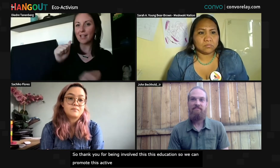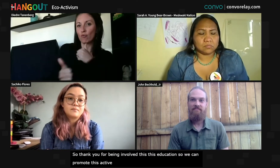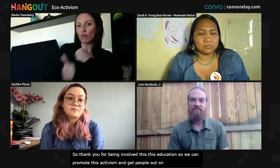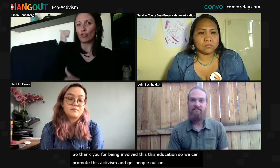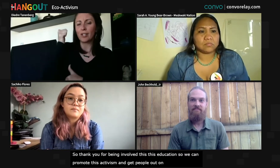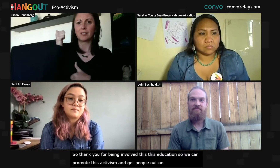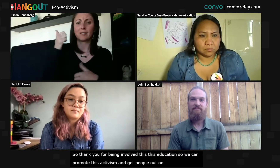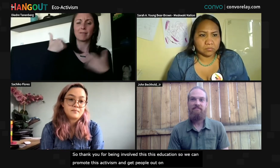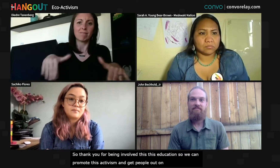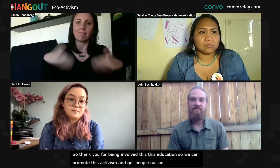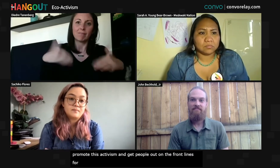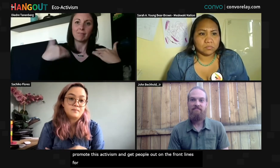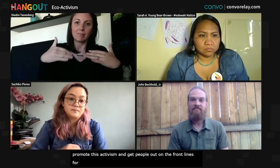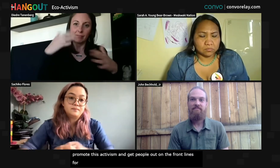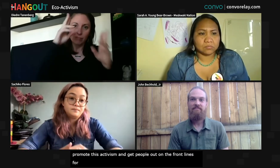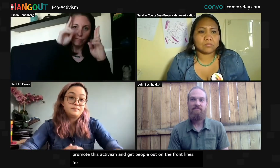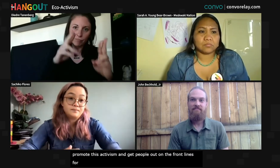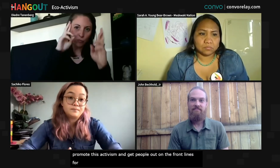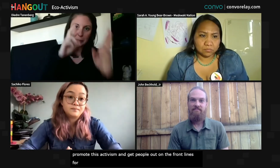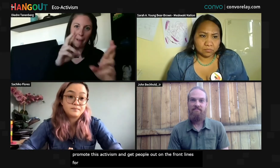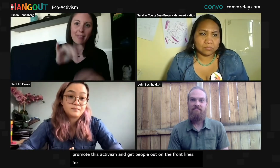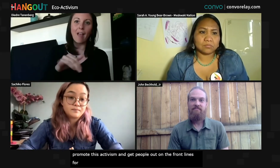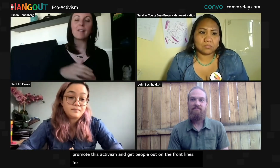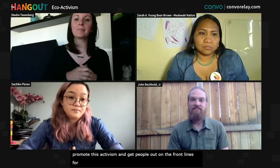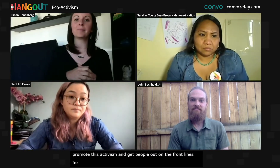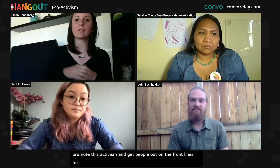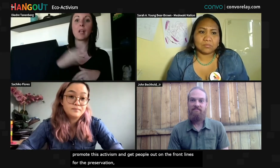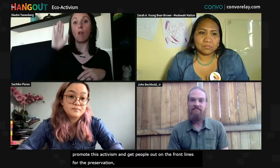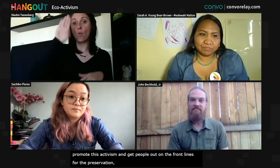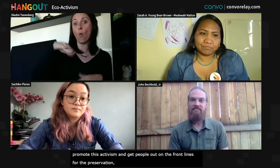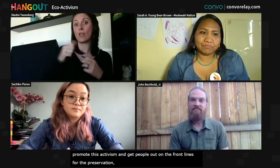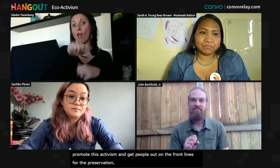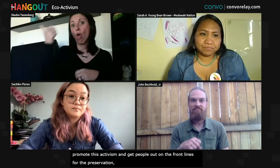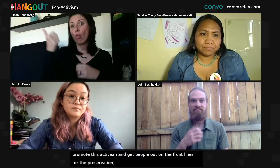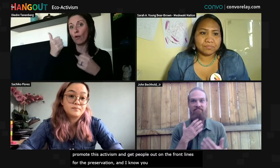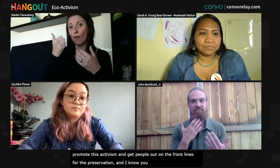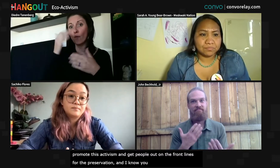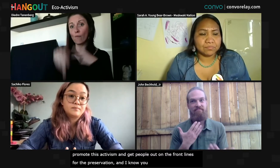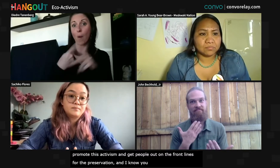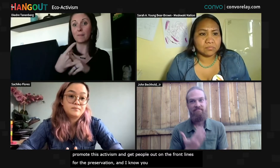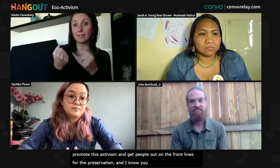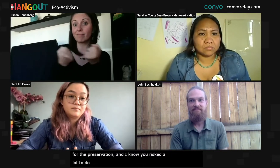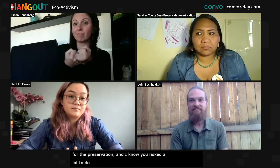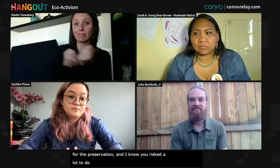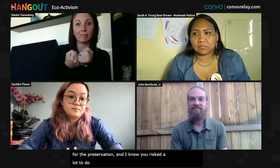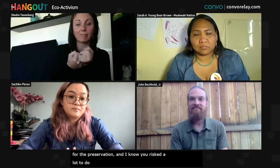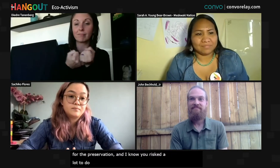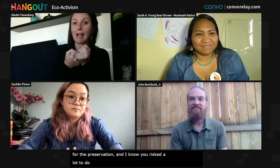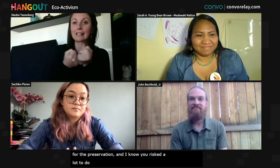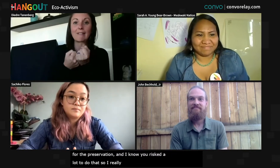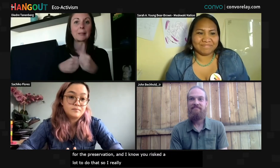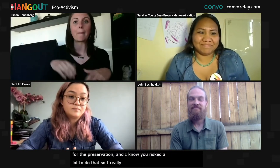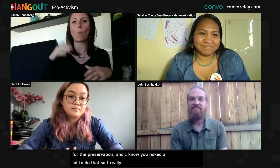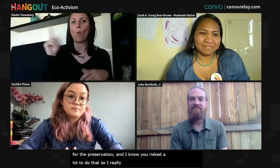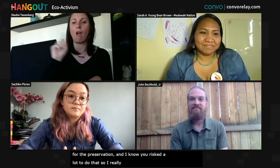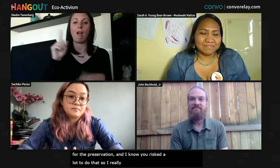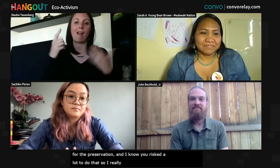preservation. And I know you risked a lot to do that, so I really respect that. Yeah, thank you. So are there other forms